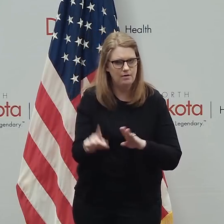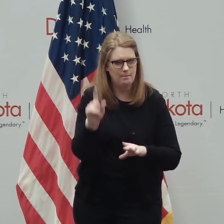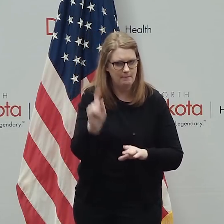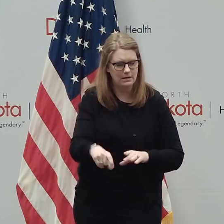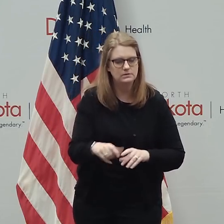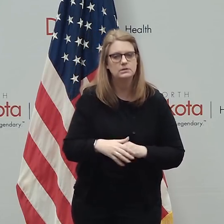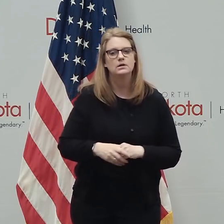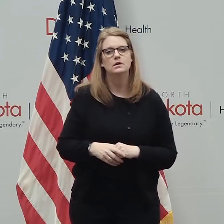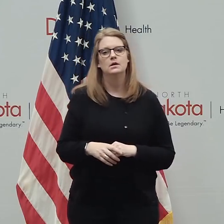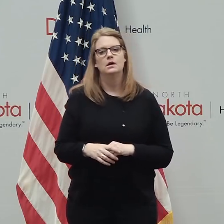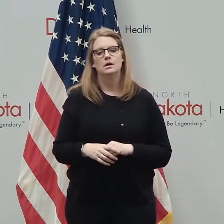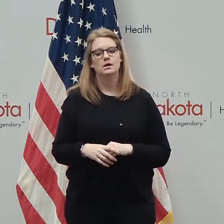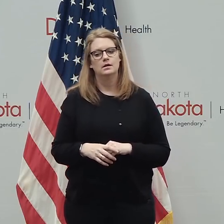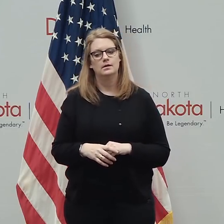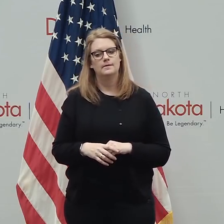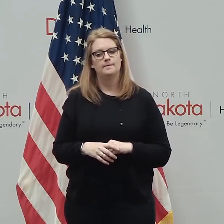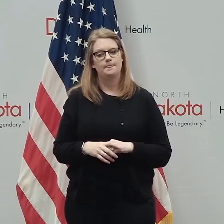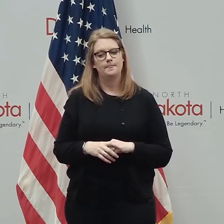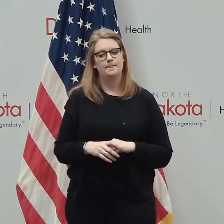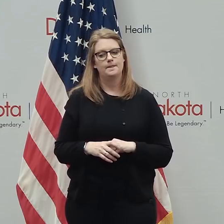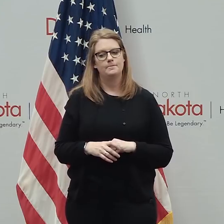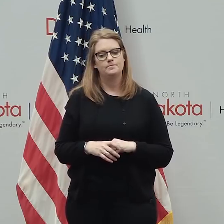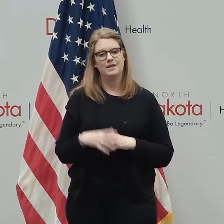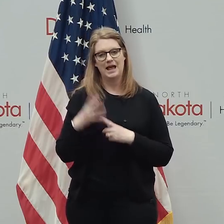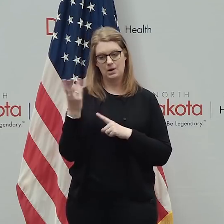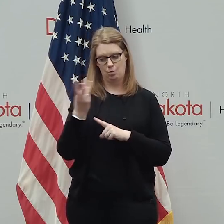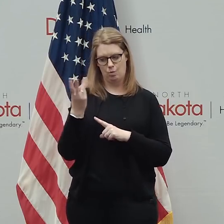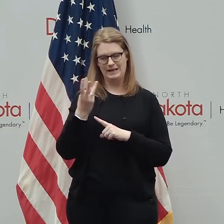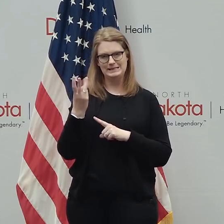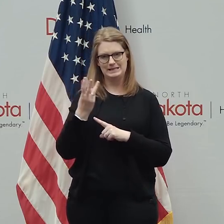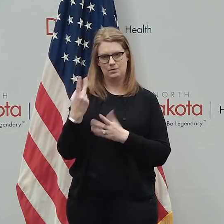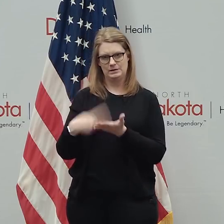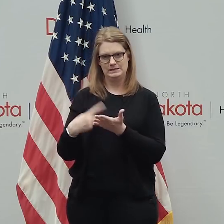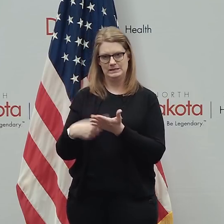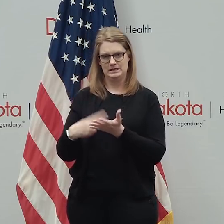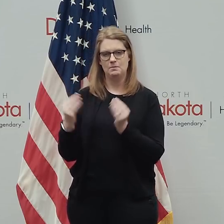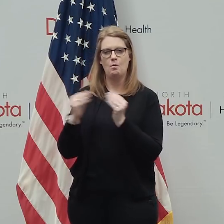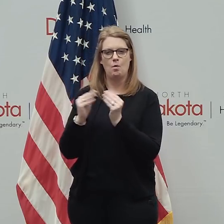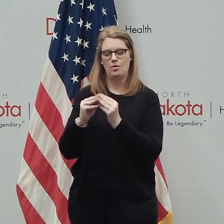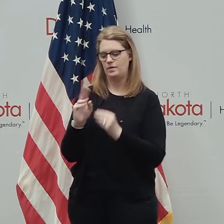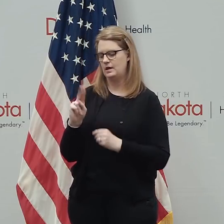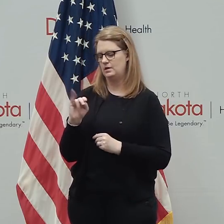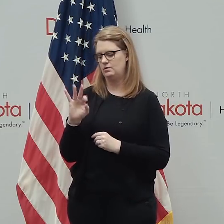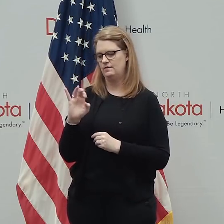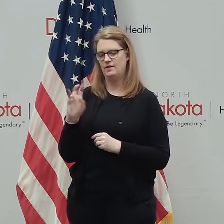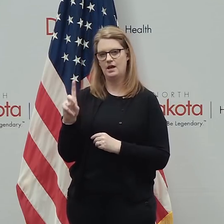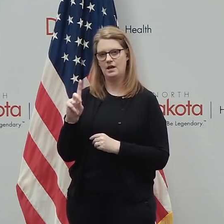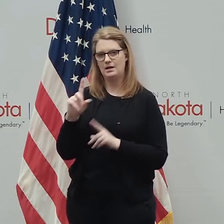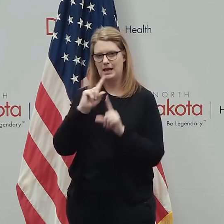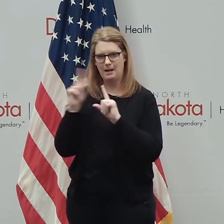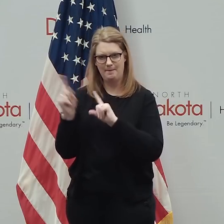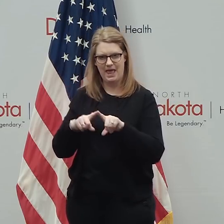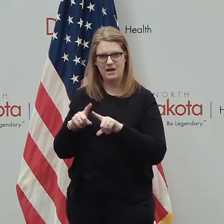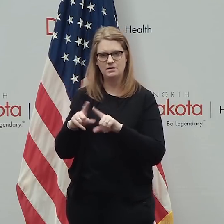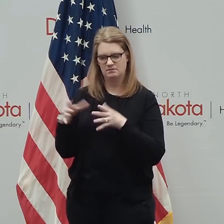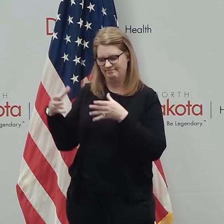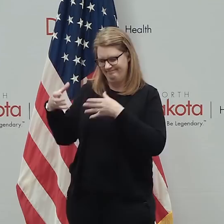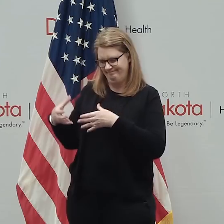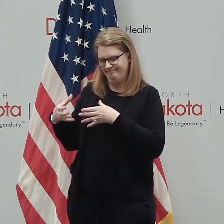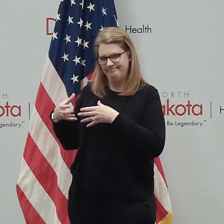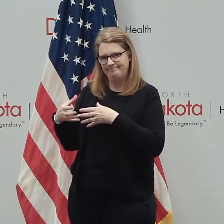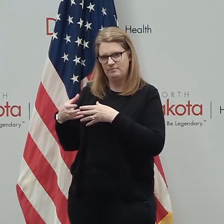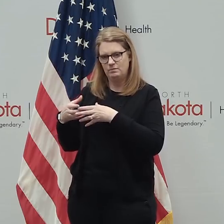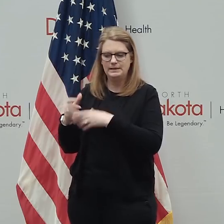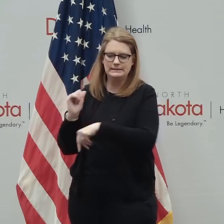you'll see again you'll hear more on Wednesday, but our unified command will be deploying more resources to